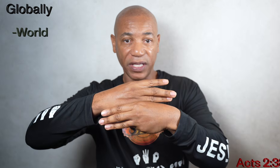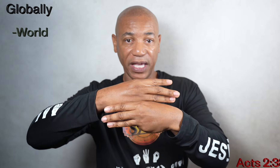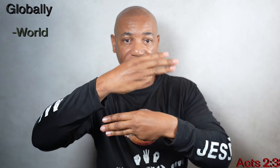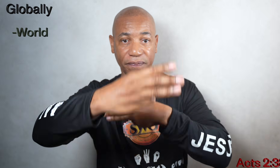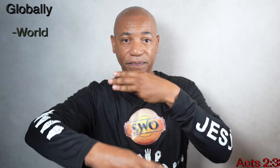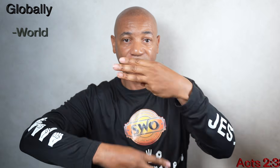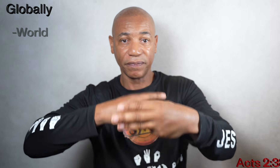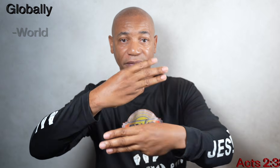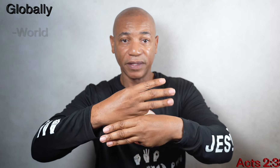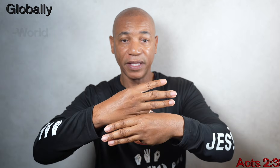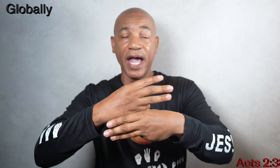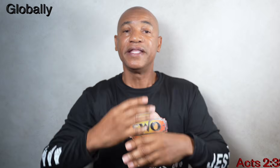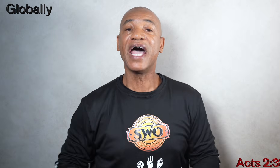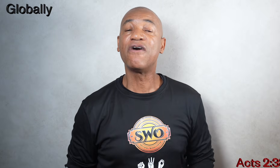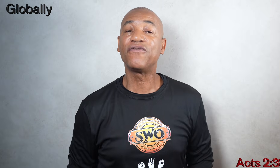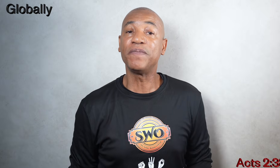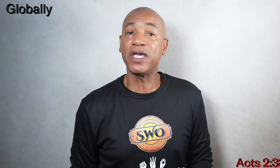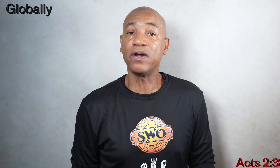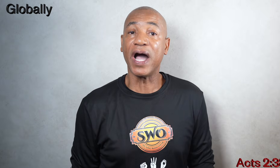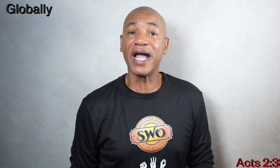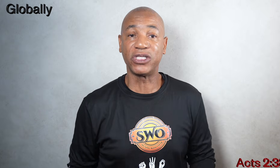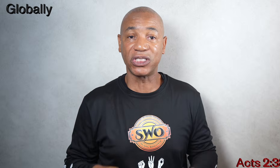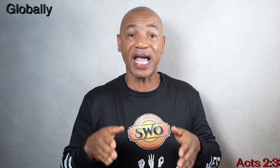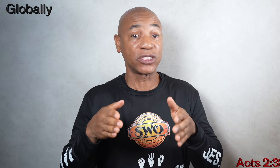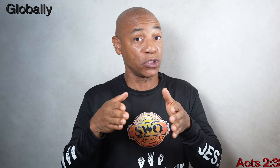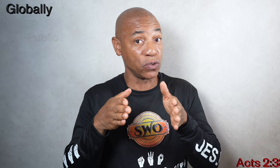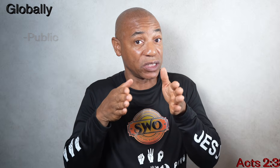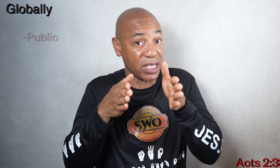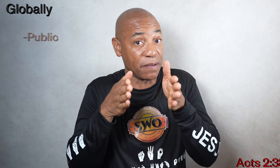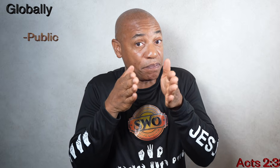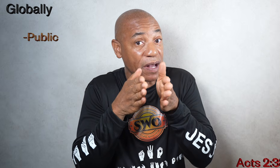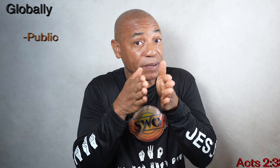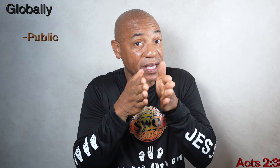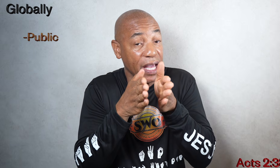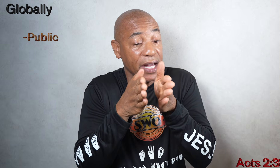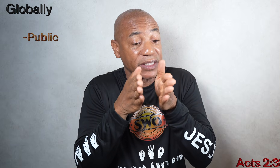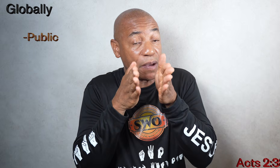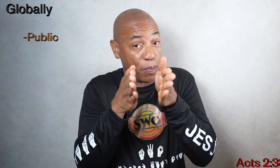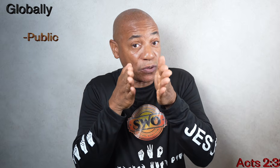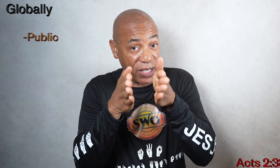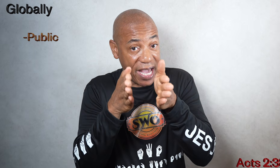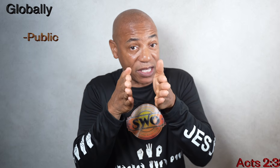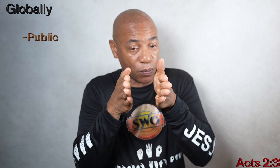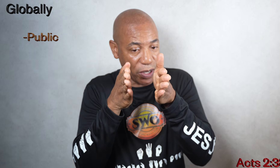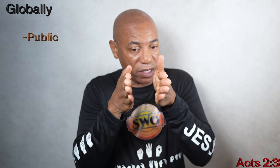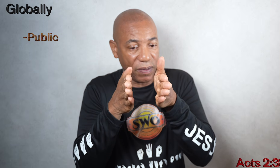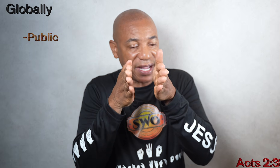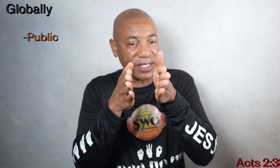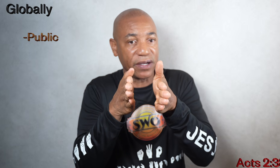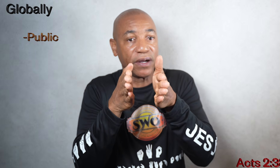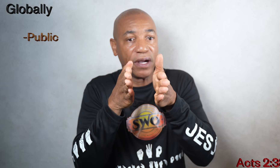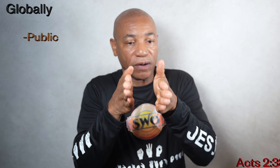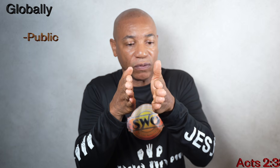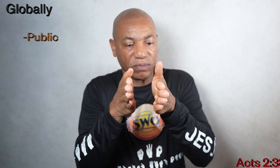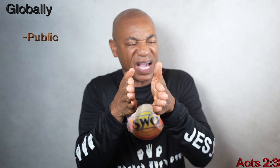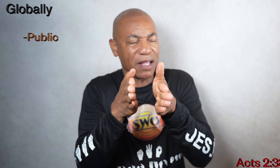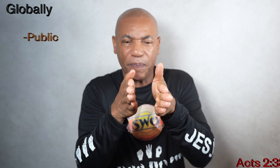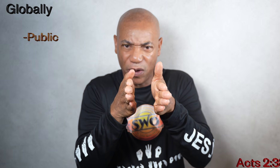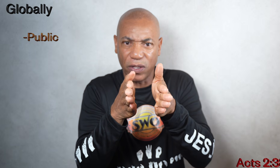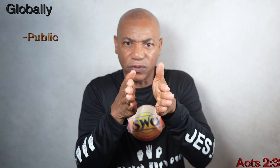again. Now from here, I just actually do the sign public, take both hands, bring them like they're kind of parallel to